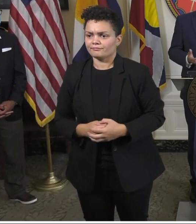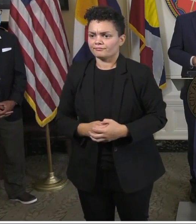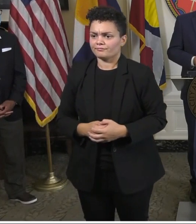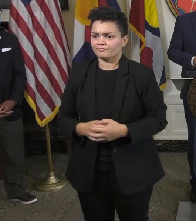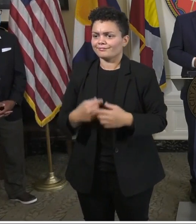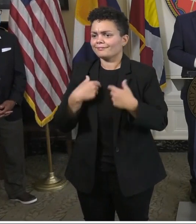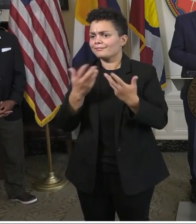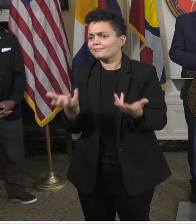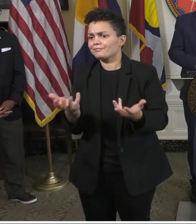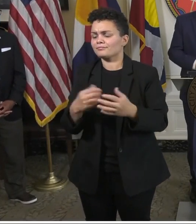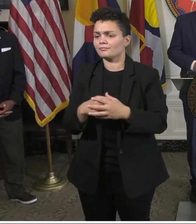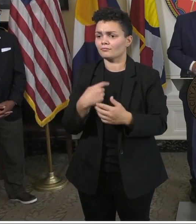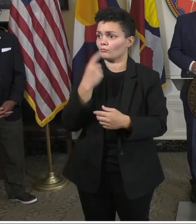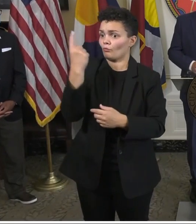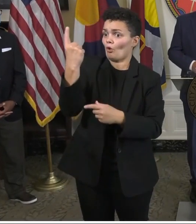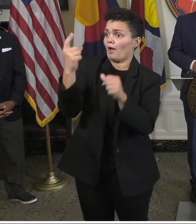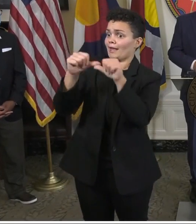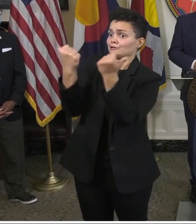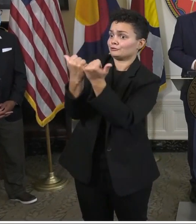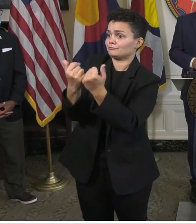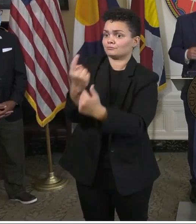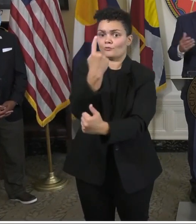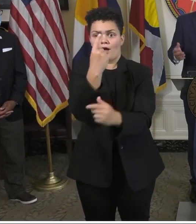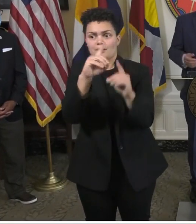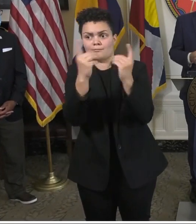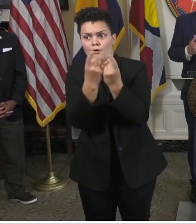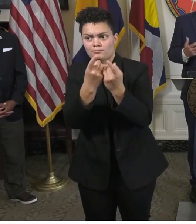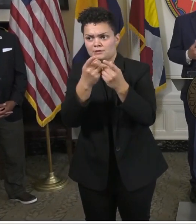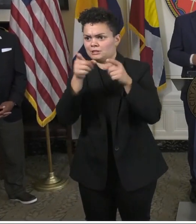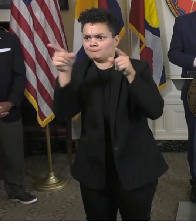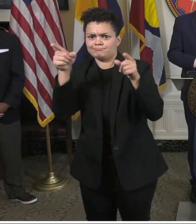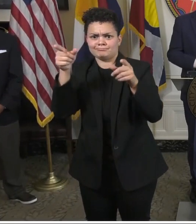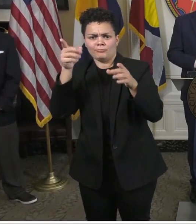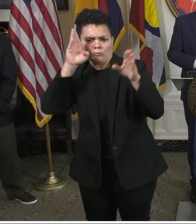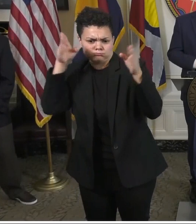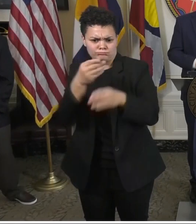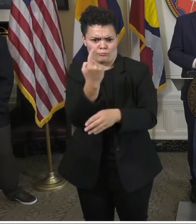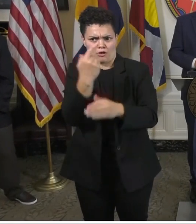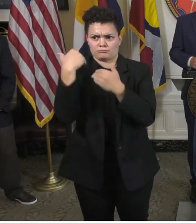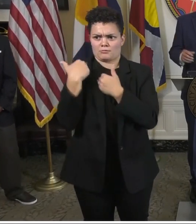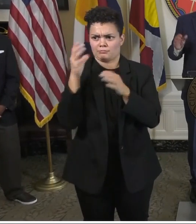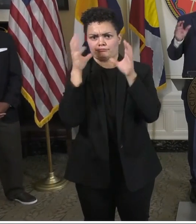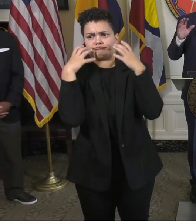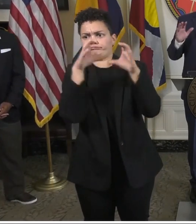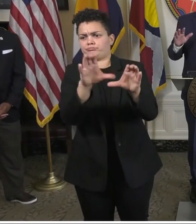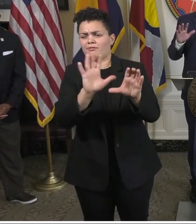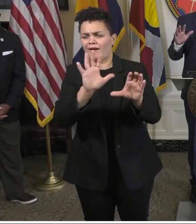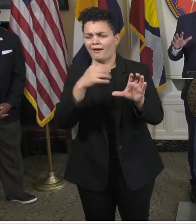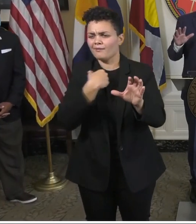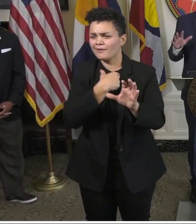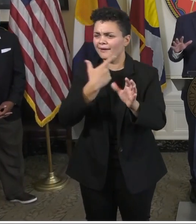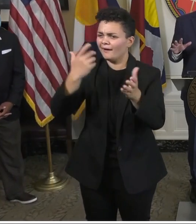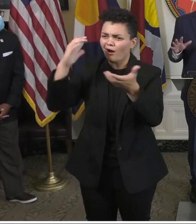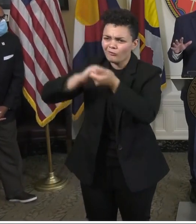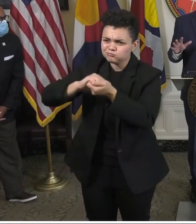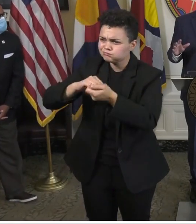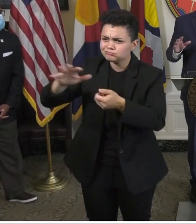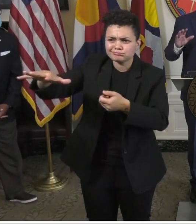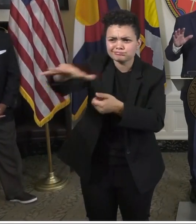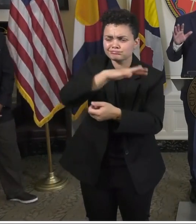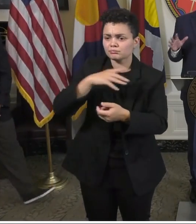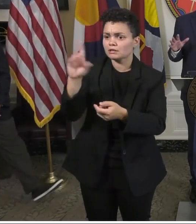lot of partnerships. And so we work very closely with DPS, our healthcare providers, to make sure that they have their plans